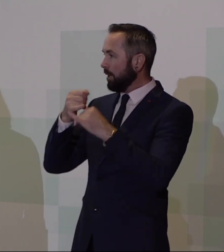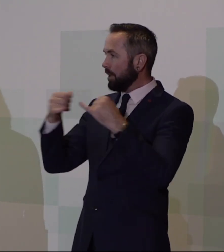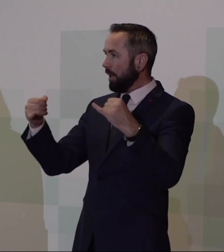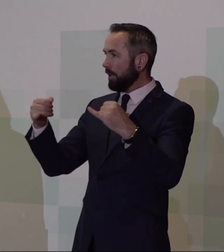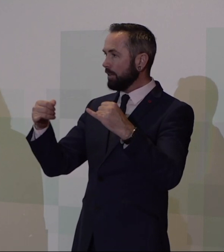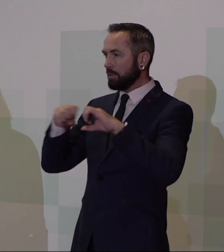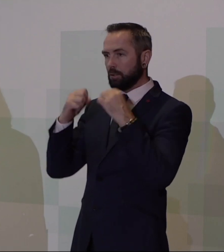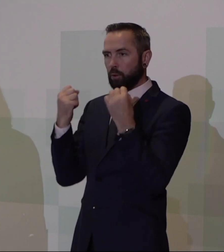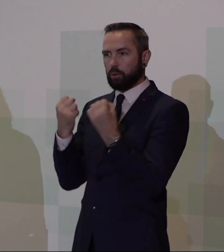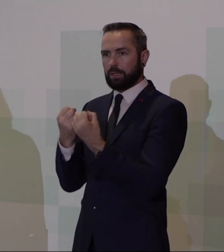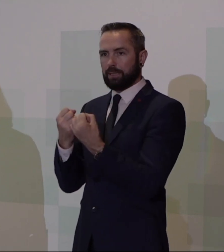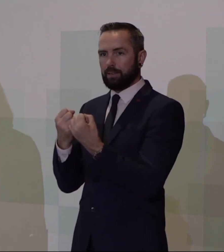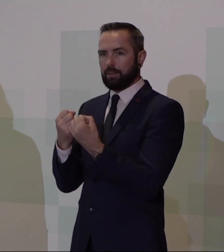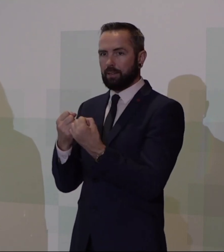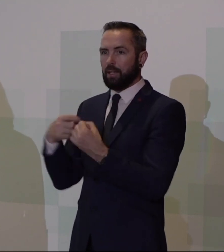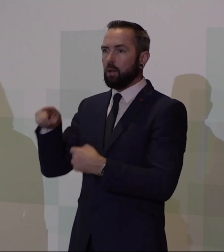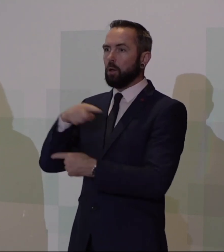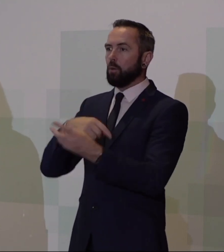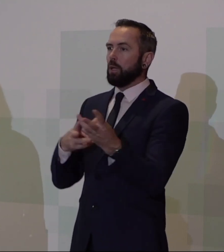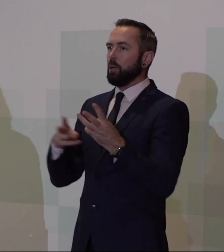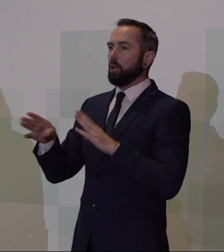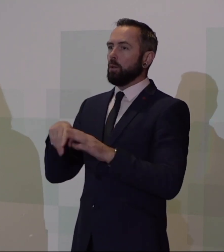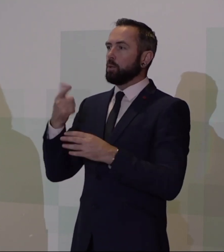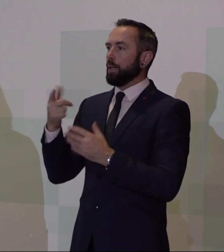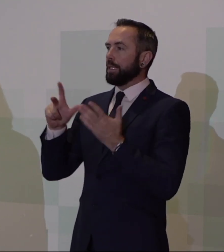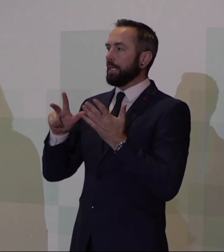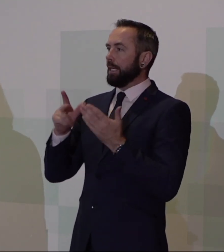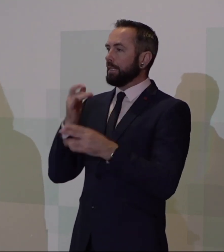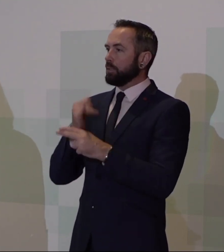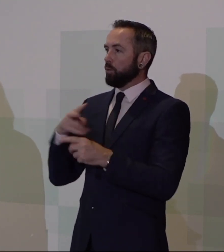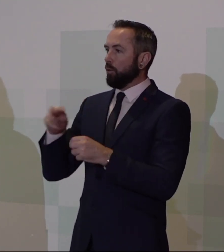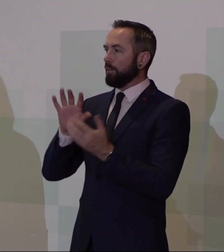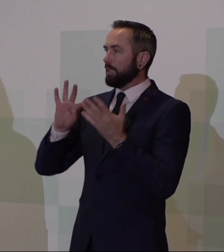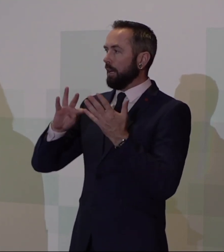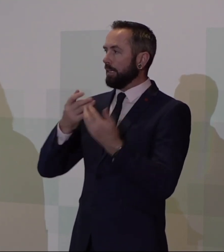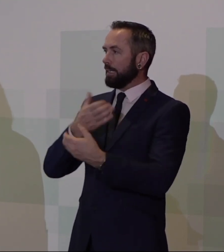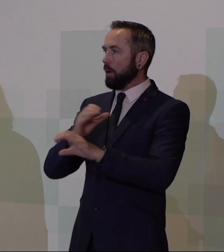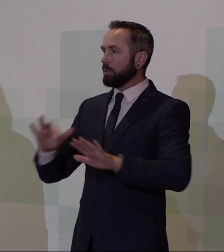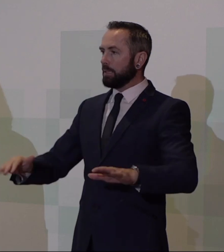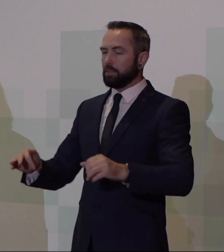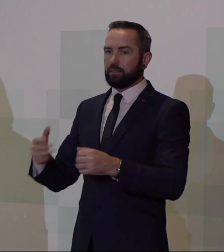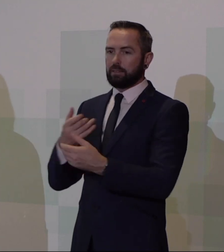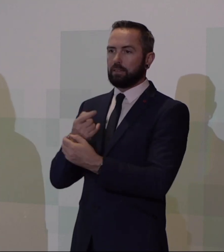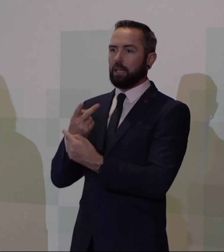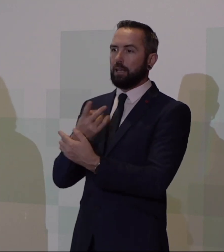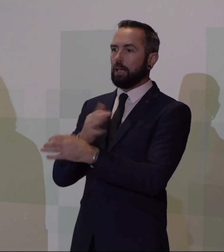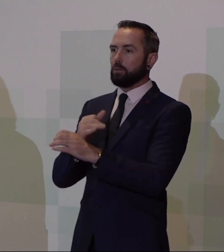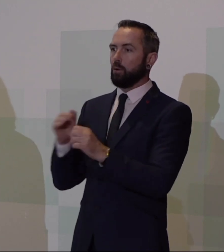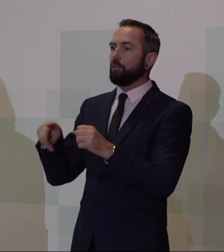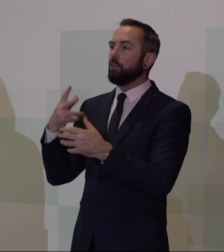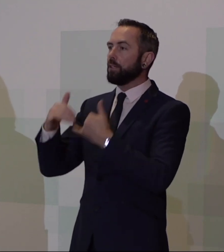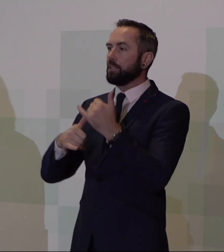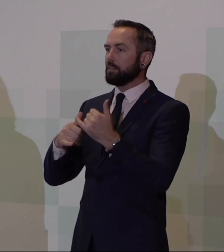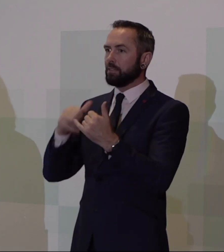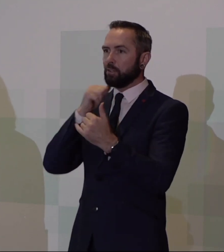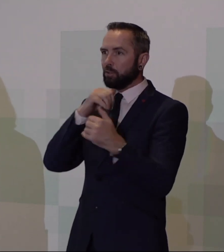socially. We worked with 28 schools over 9 counties for 3 years, and what did we learn? There is no one size fits